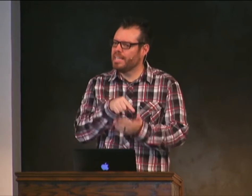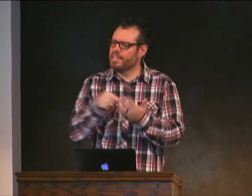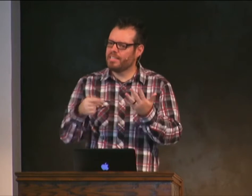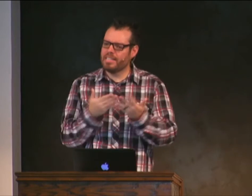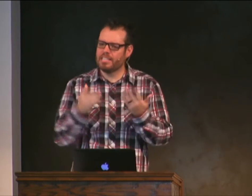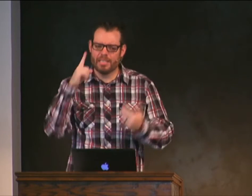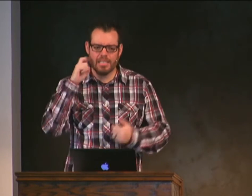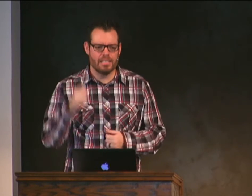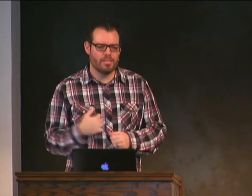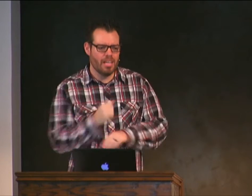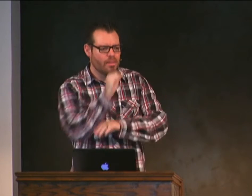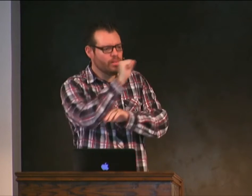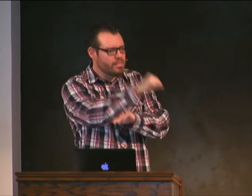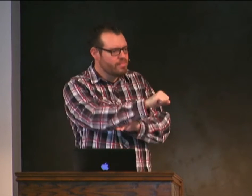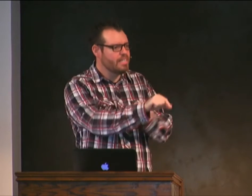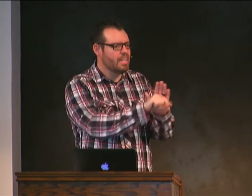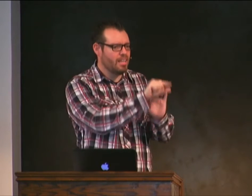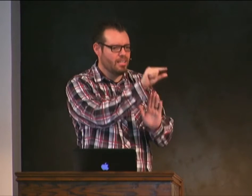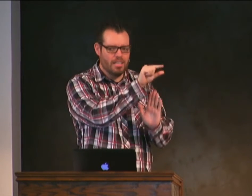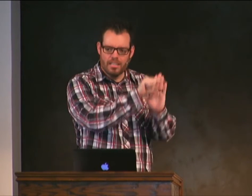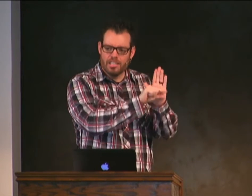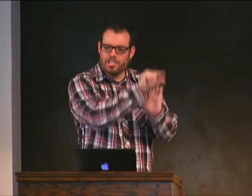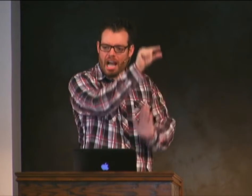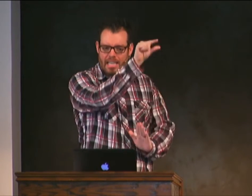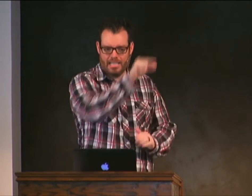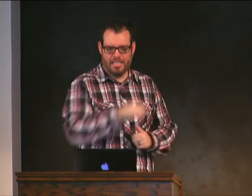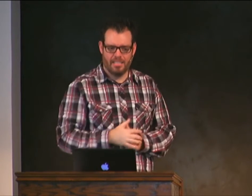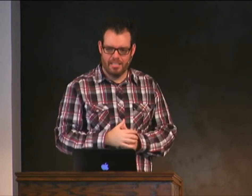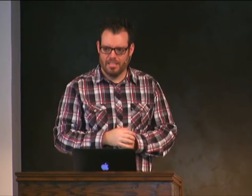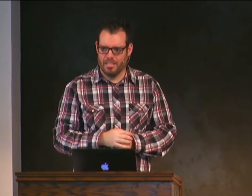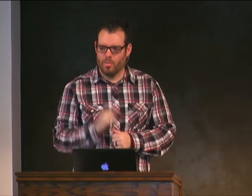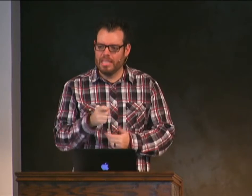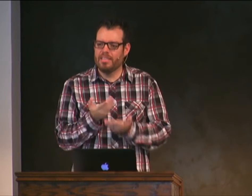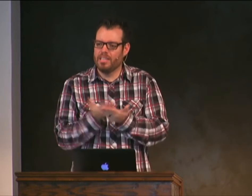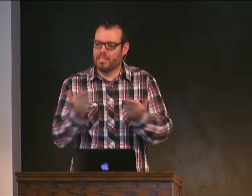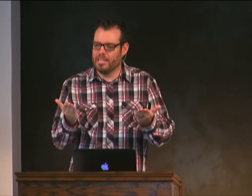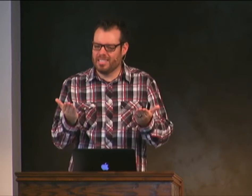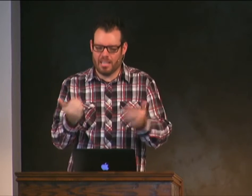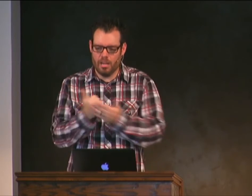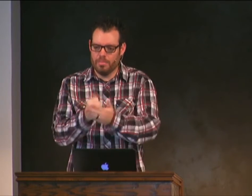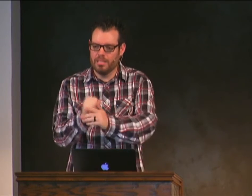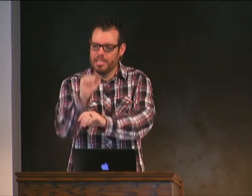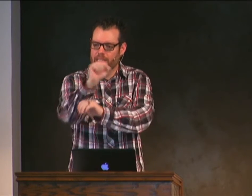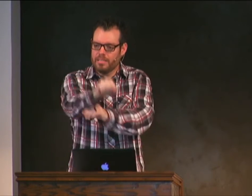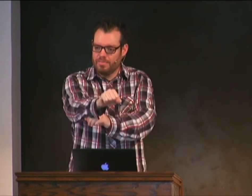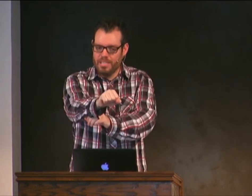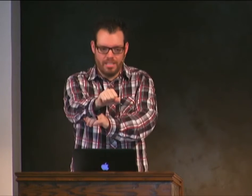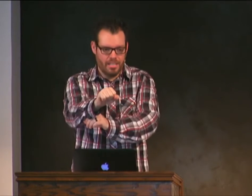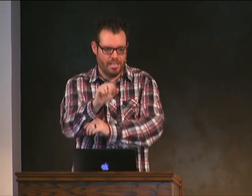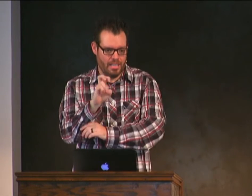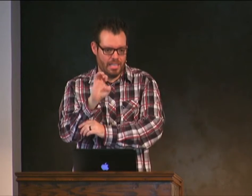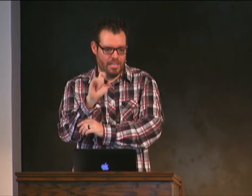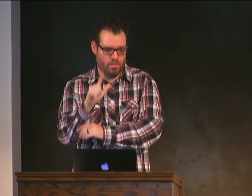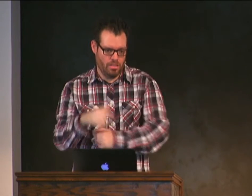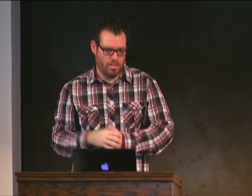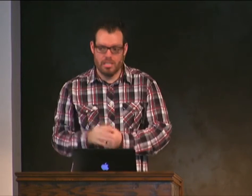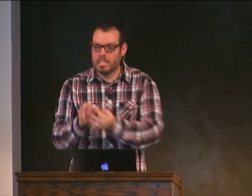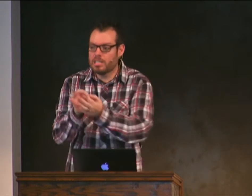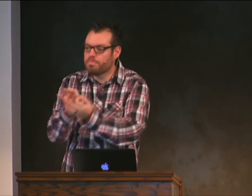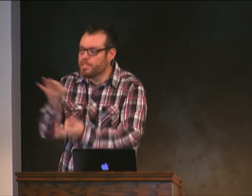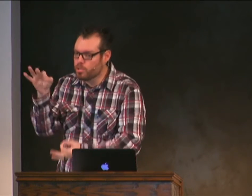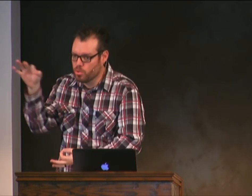I'm saying these things because when we defeat the giant, we need these things to help us defeat